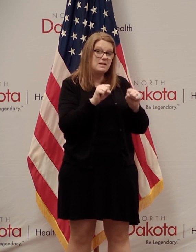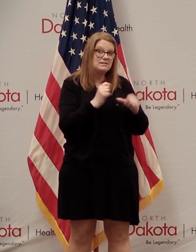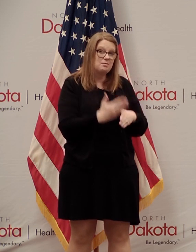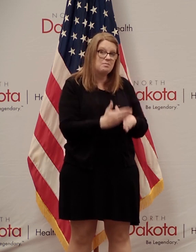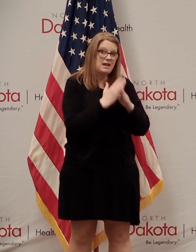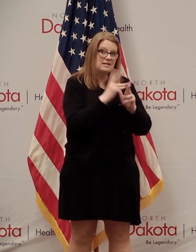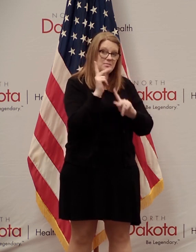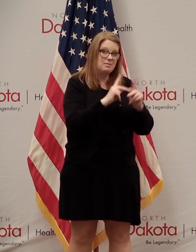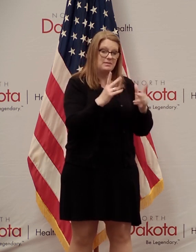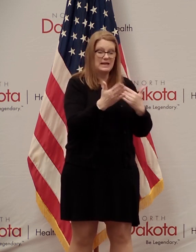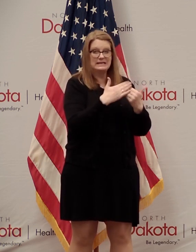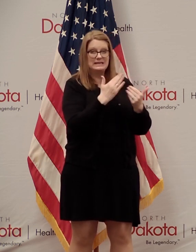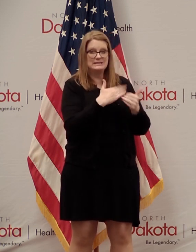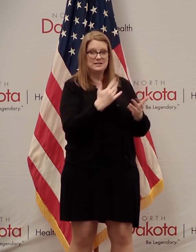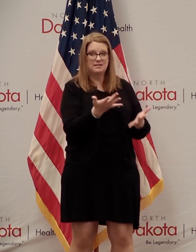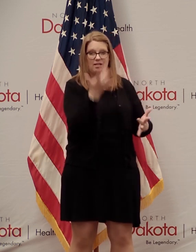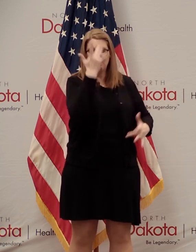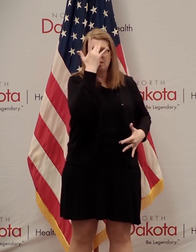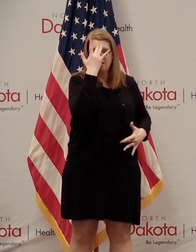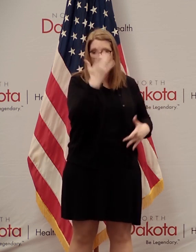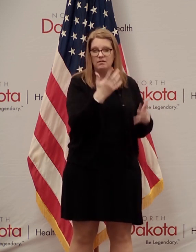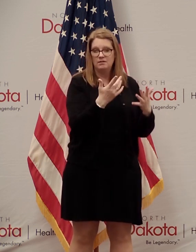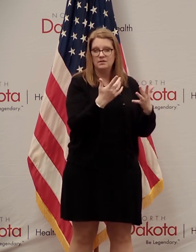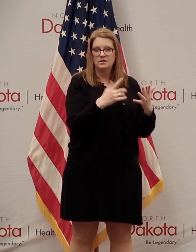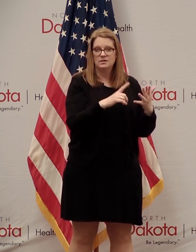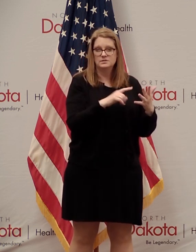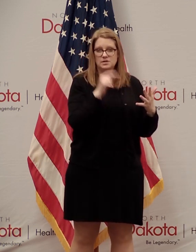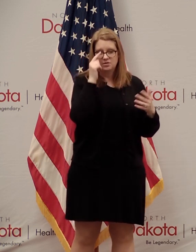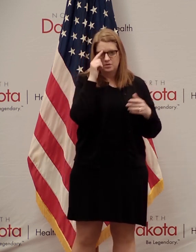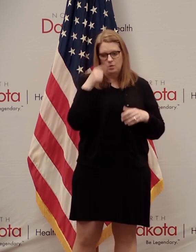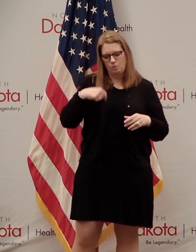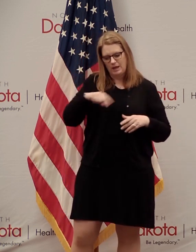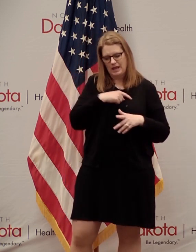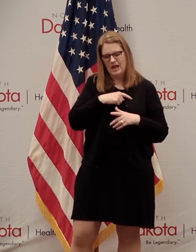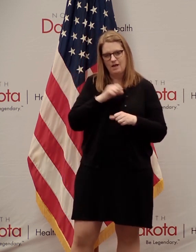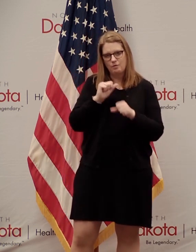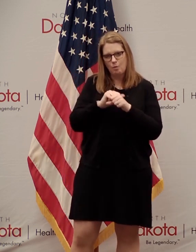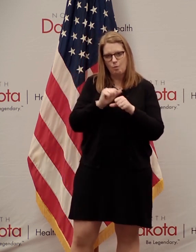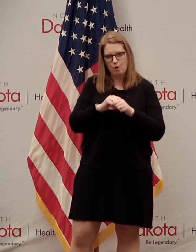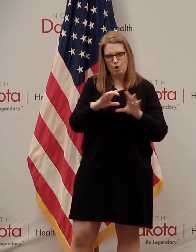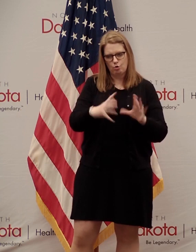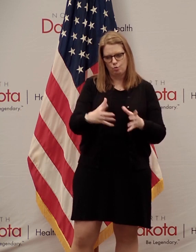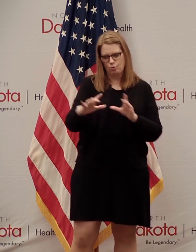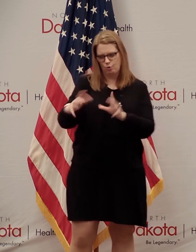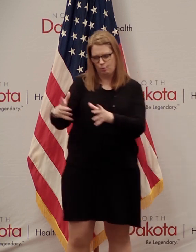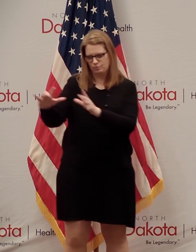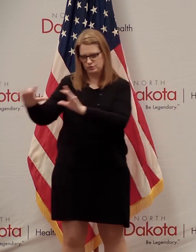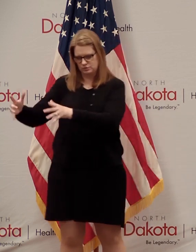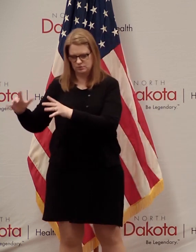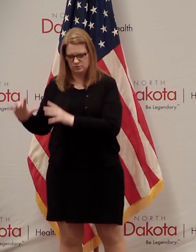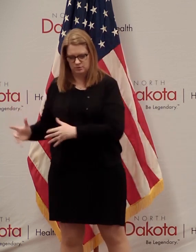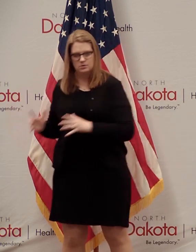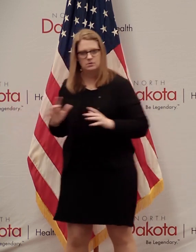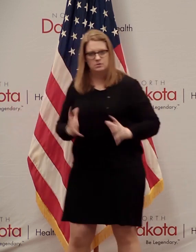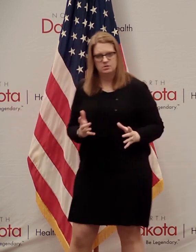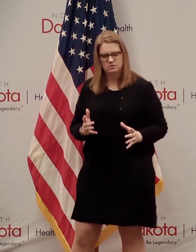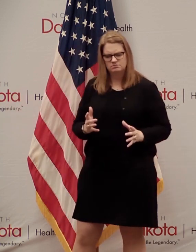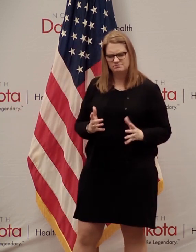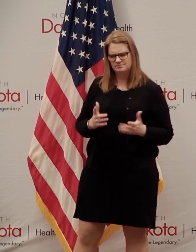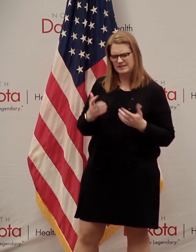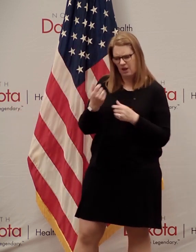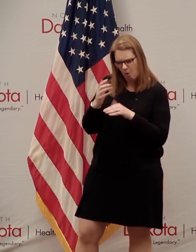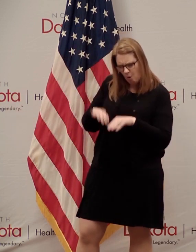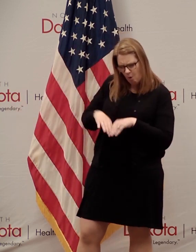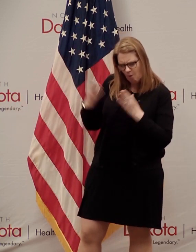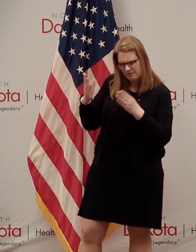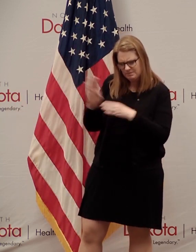the Commerce Department is working with industry work groups to prepare for the how. How will we safely reopen businesses